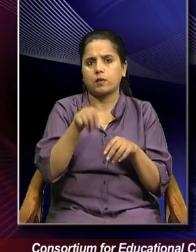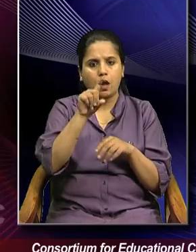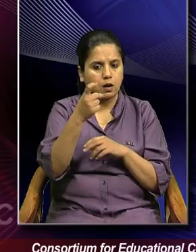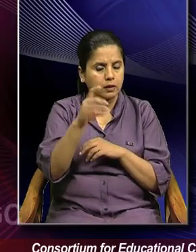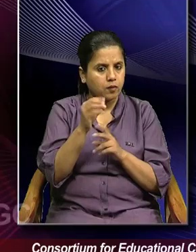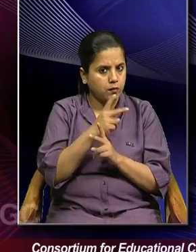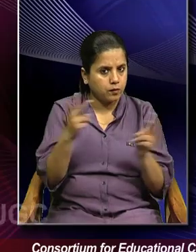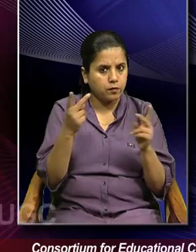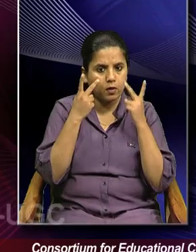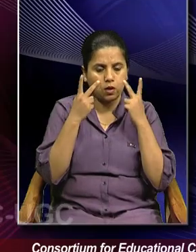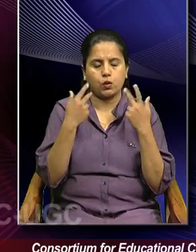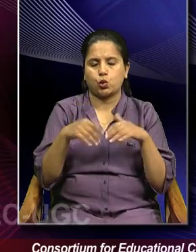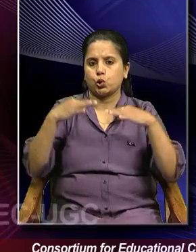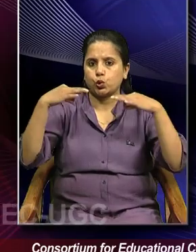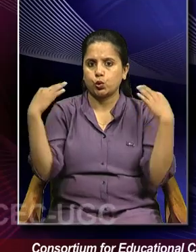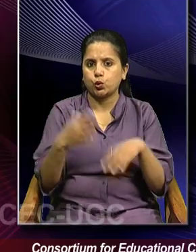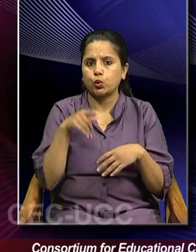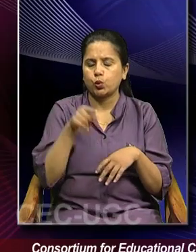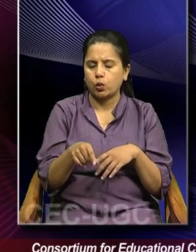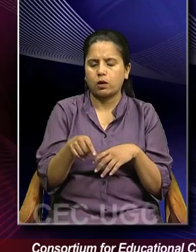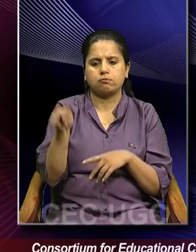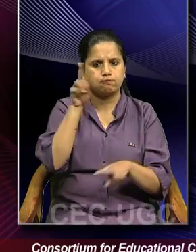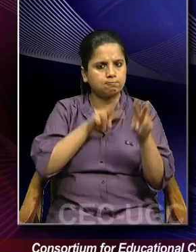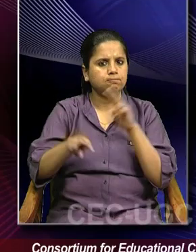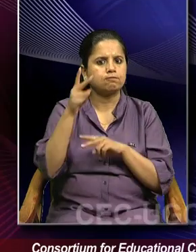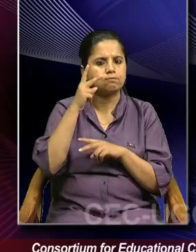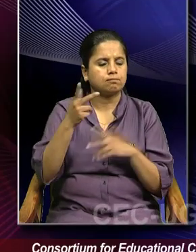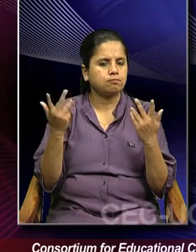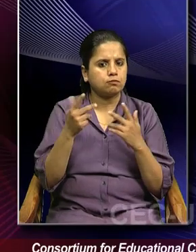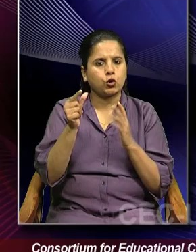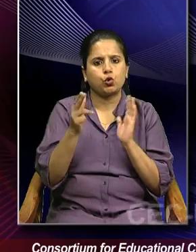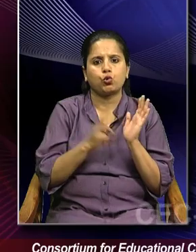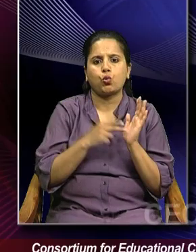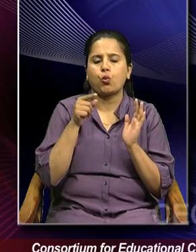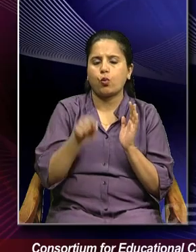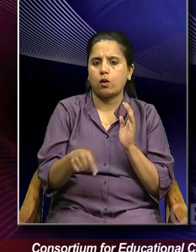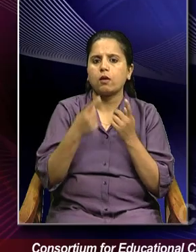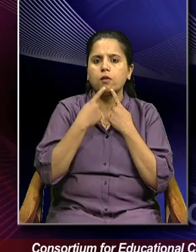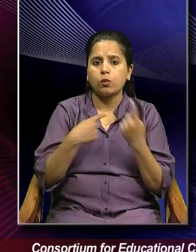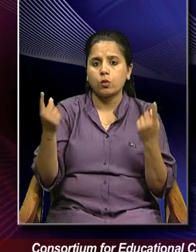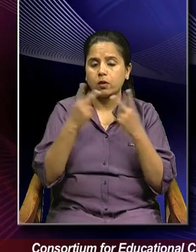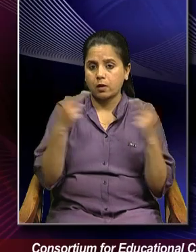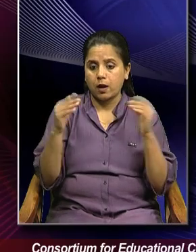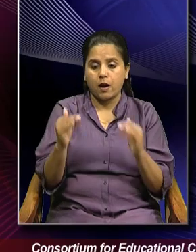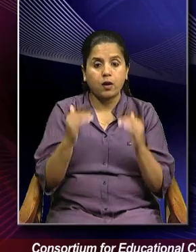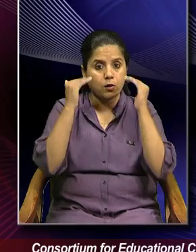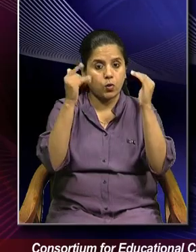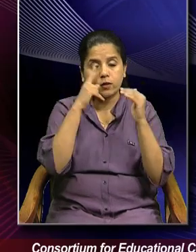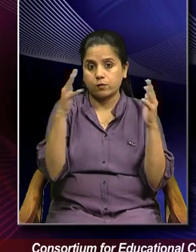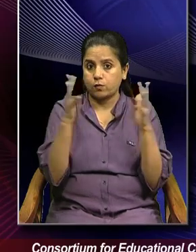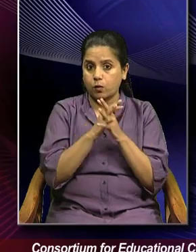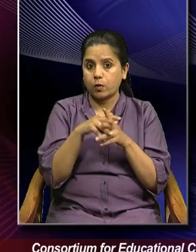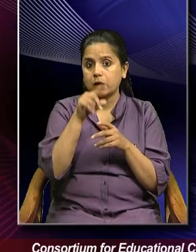1970s witnessed a new perspective, that is the United Nations Decade for Advancement of Women